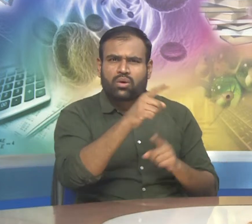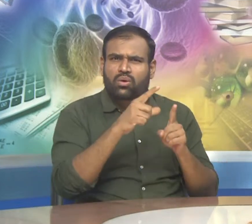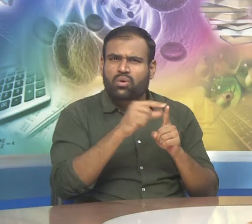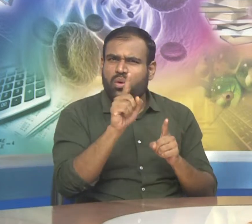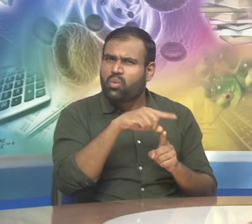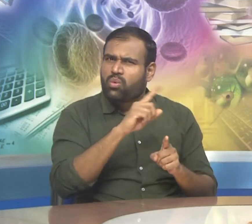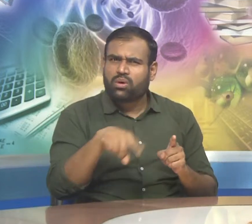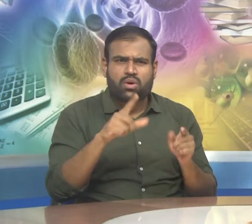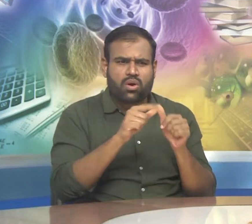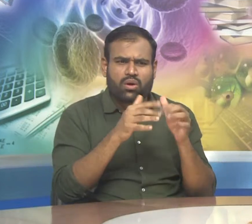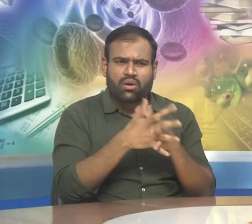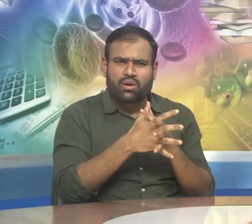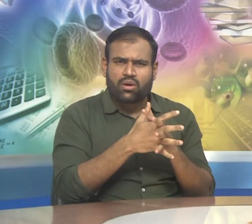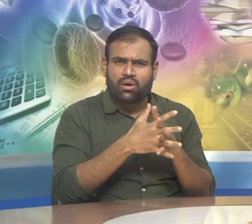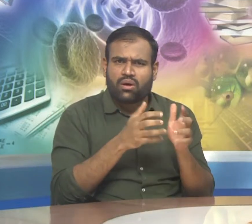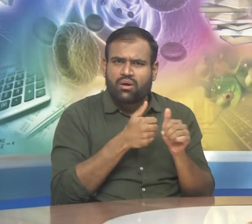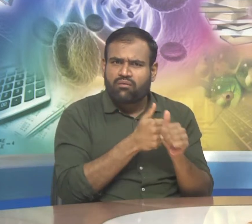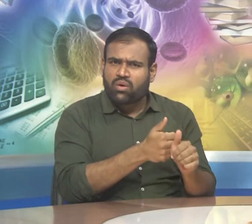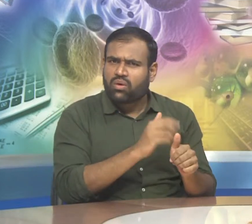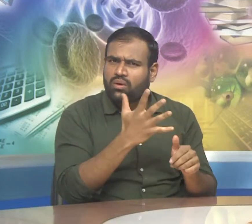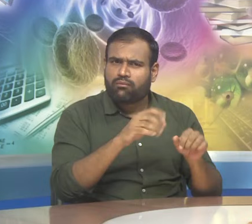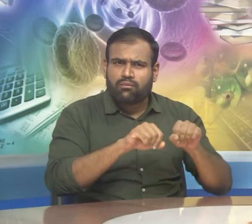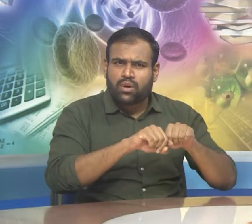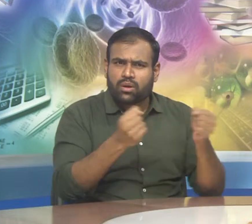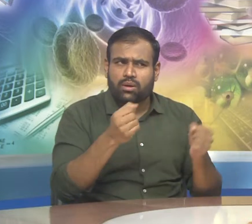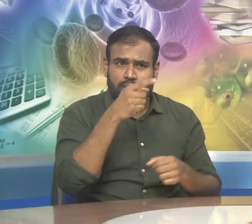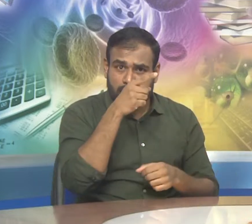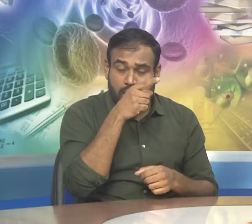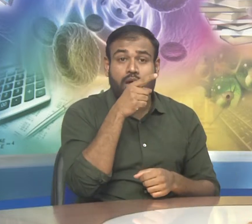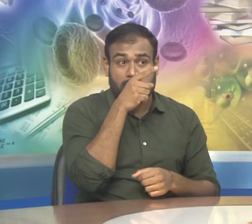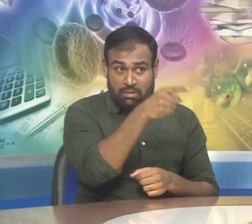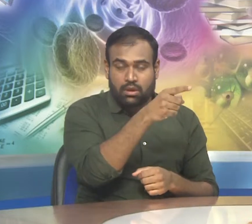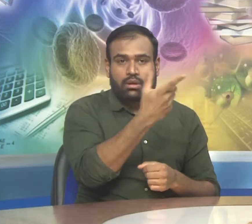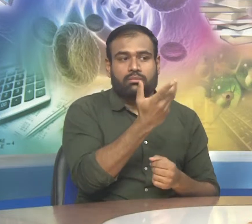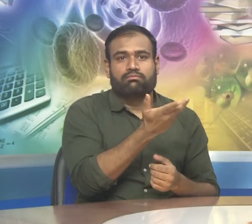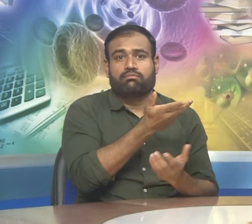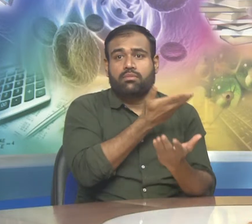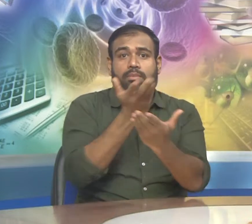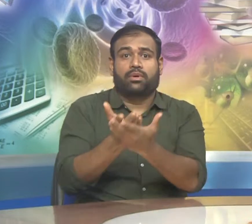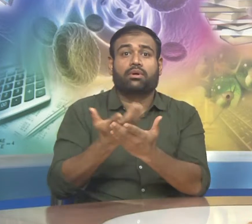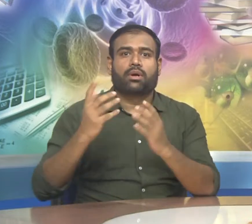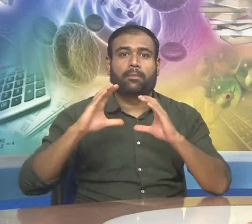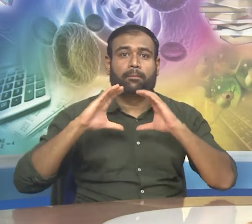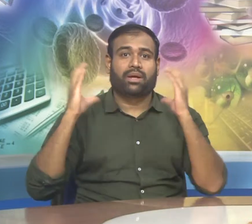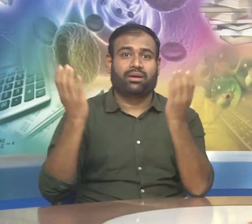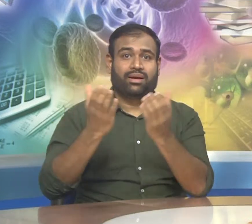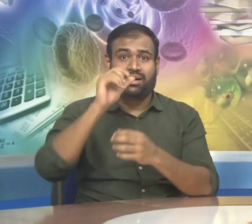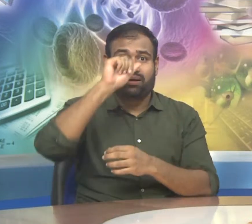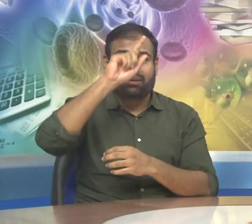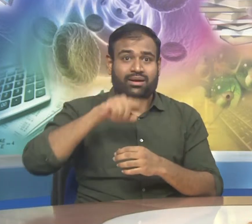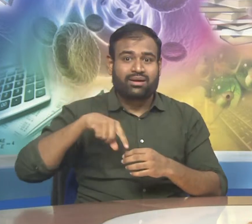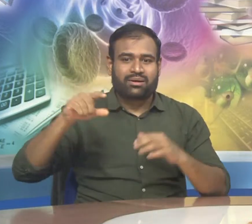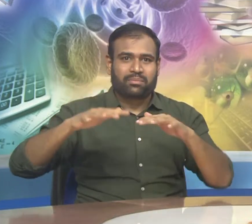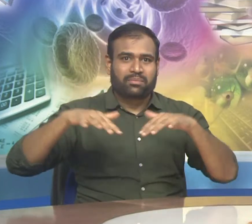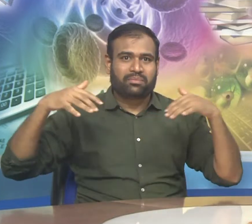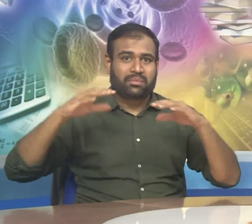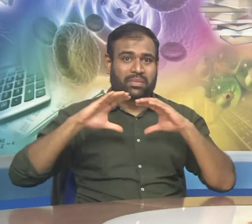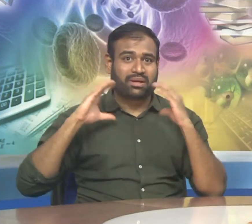If both the houses of Parliament adopt a resolution by